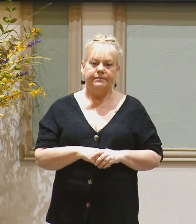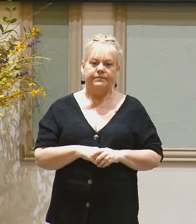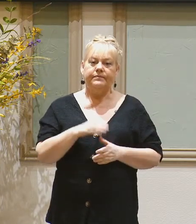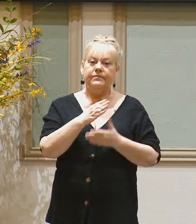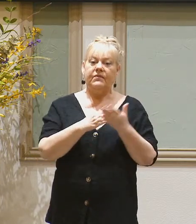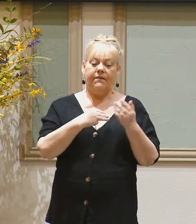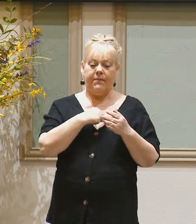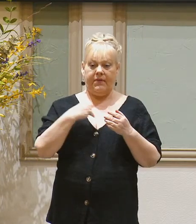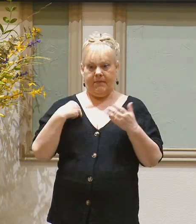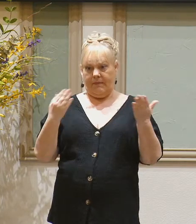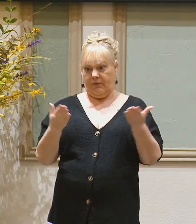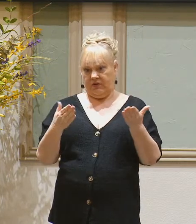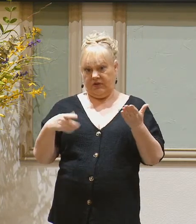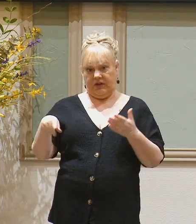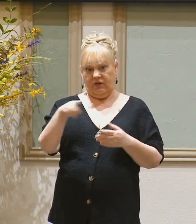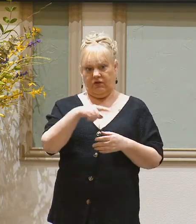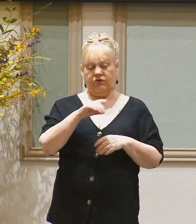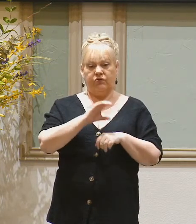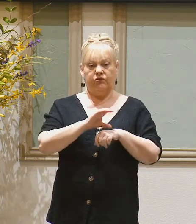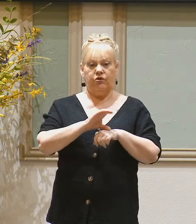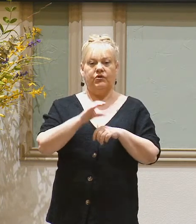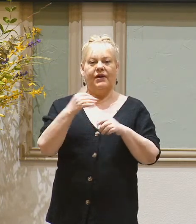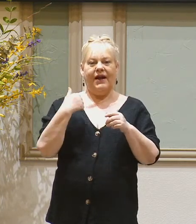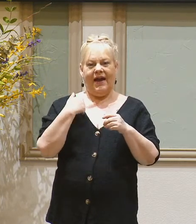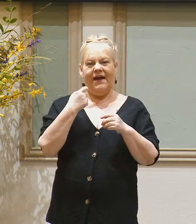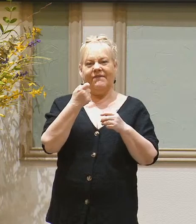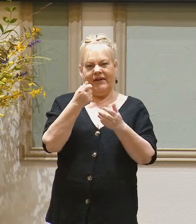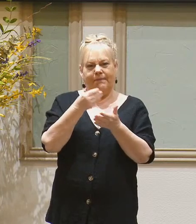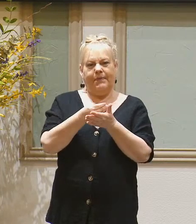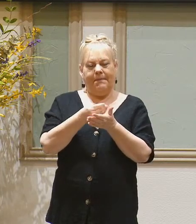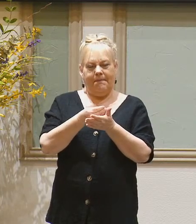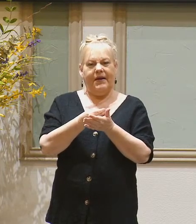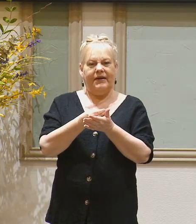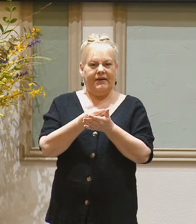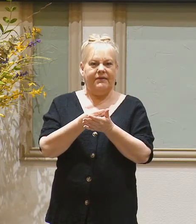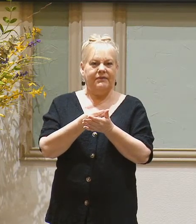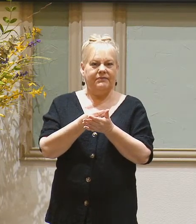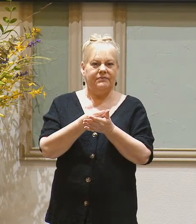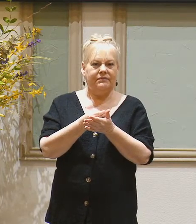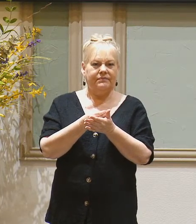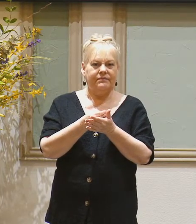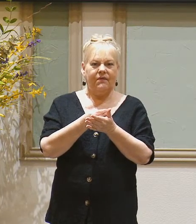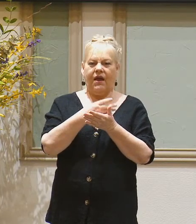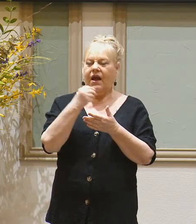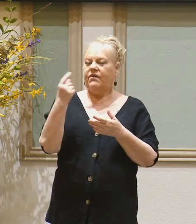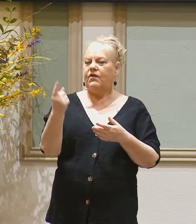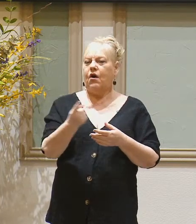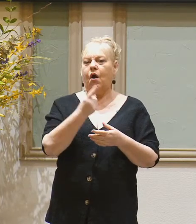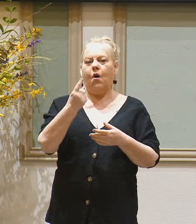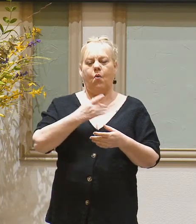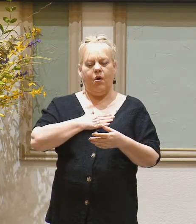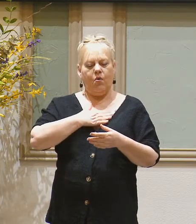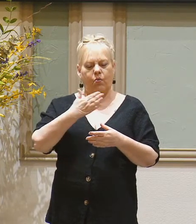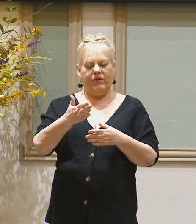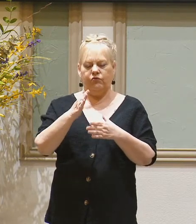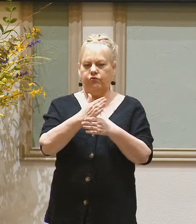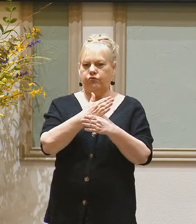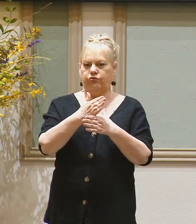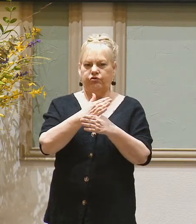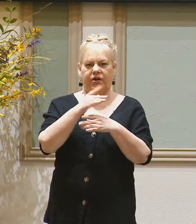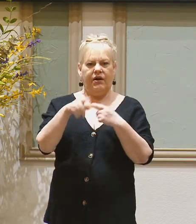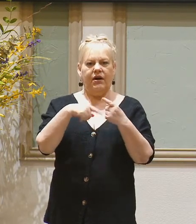Some of our members here at Southern Hills have a little change in their pocket, and they're always willing to share